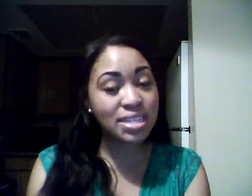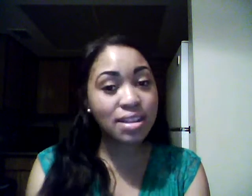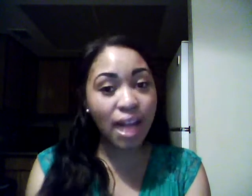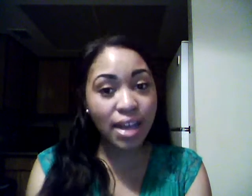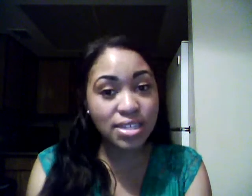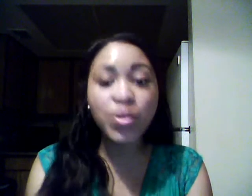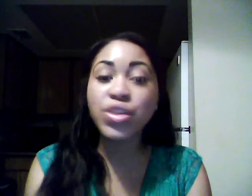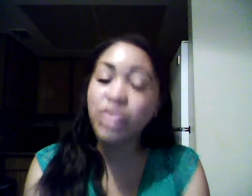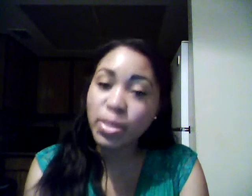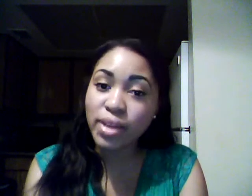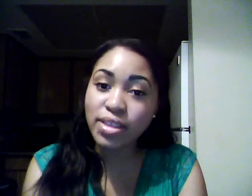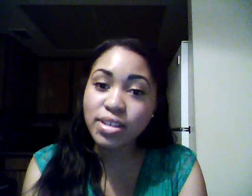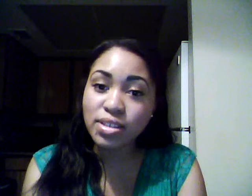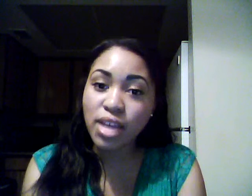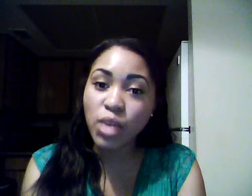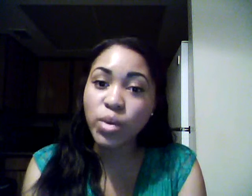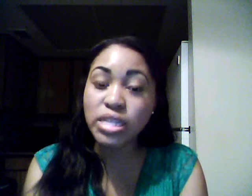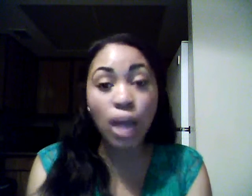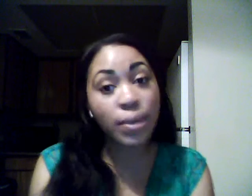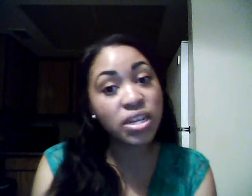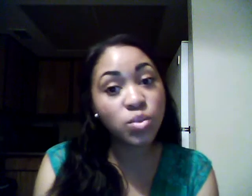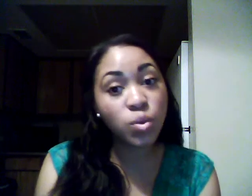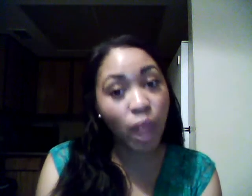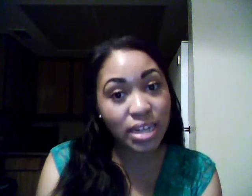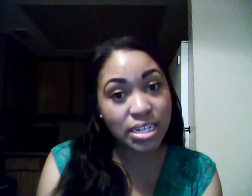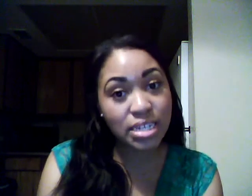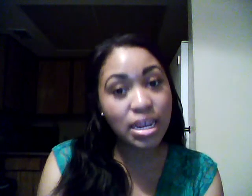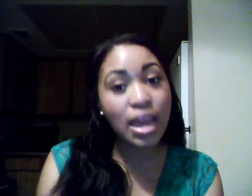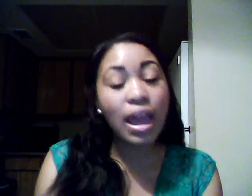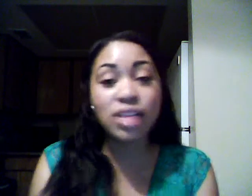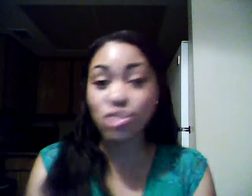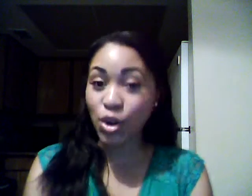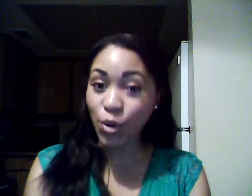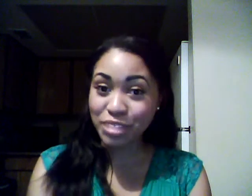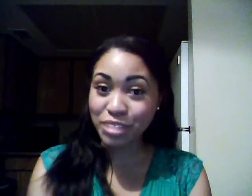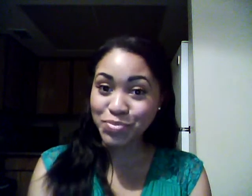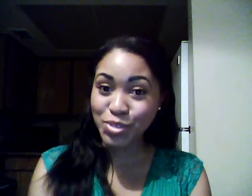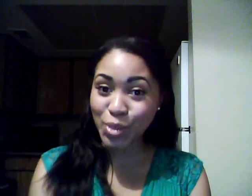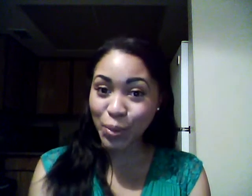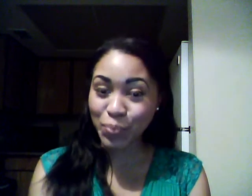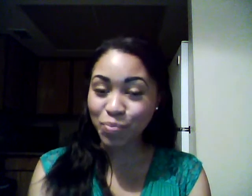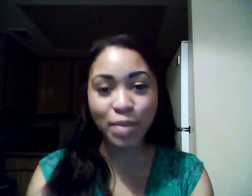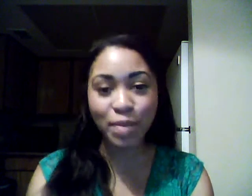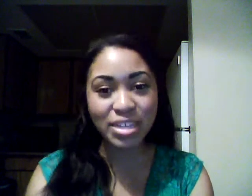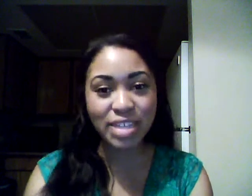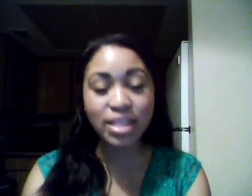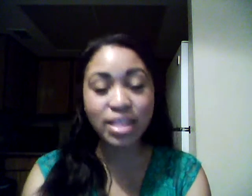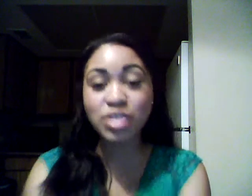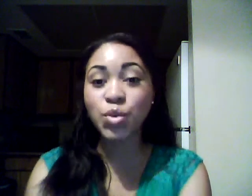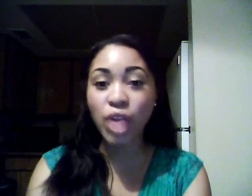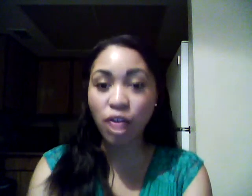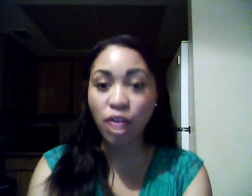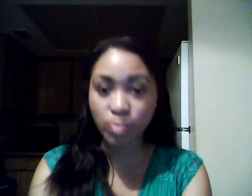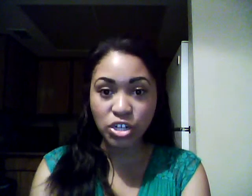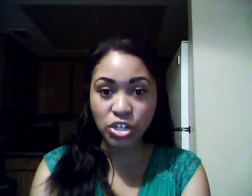in class. The good thing about this is that you can stop it, rewind it, and start over. So, with that being said, let's go through the alphabet